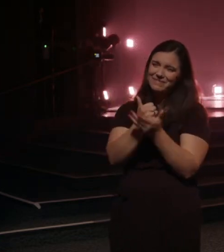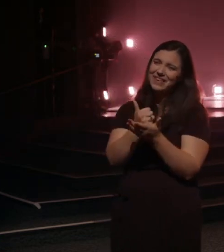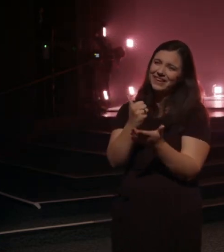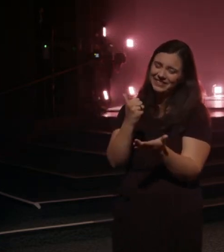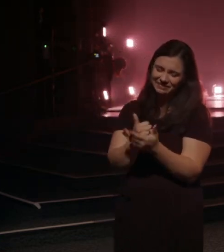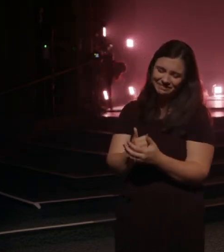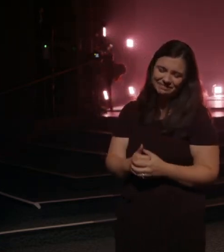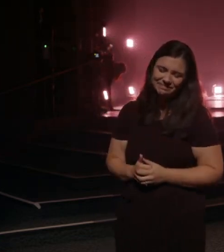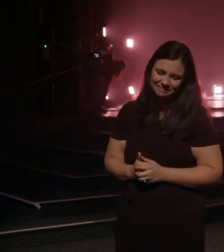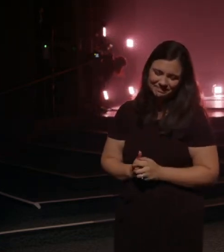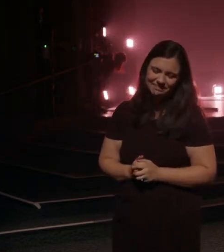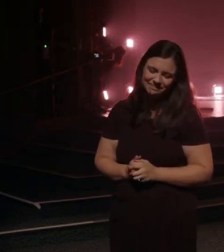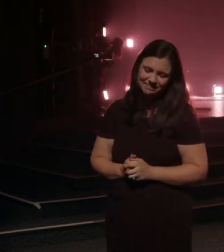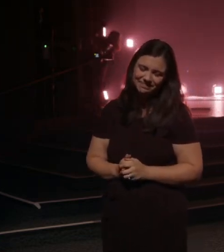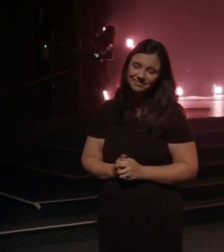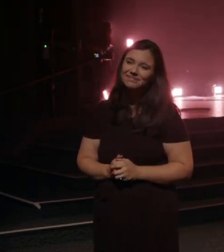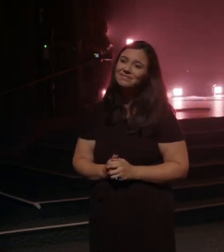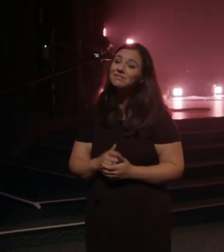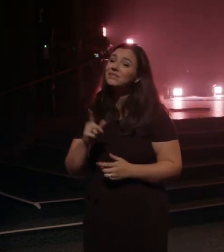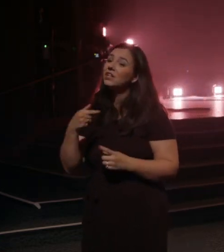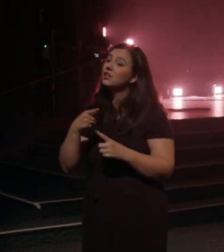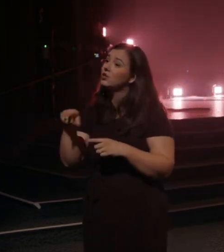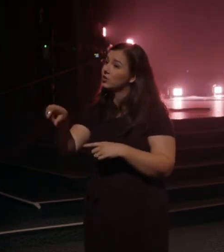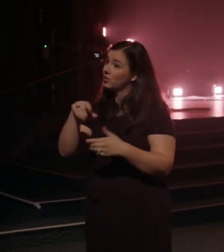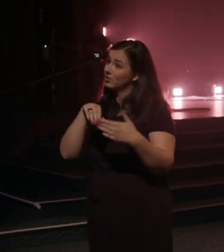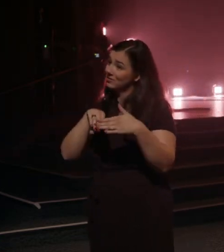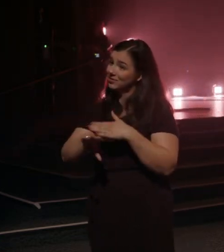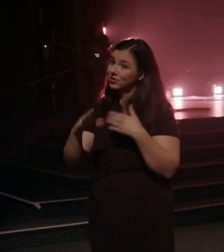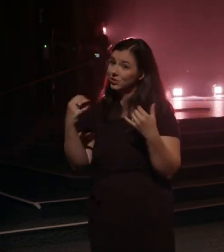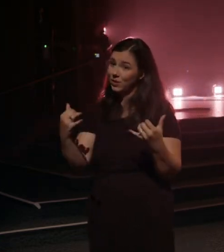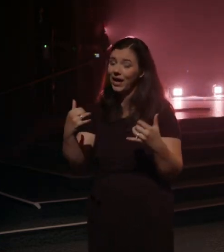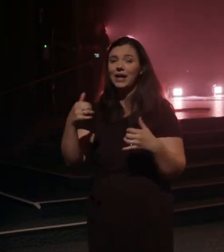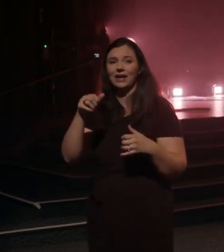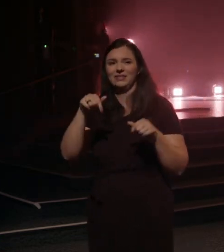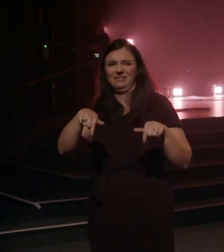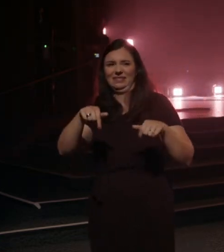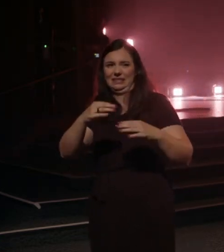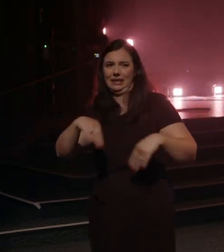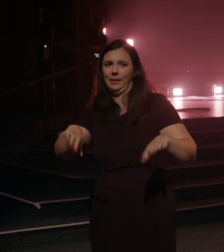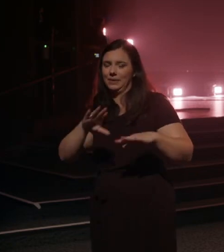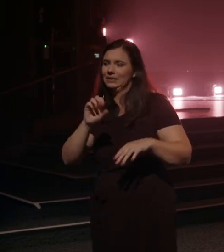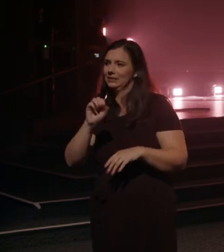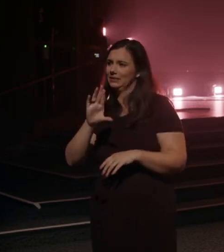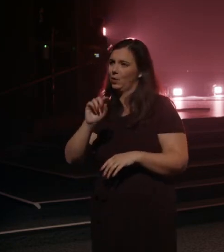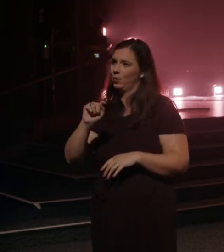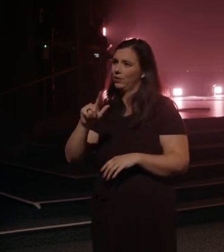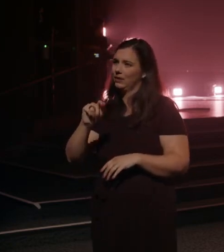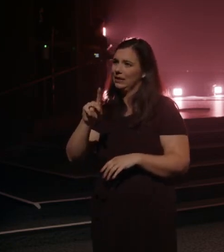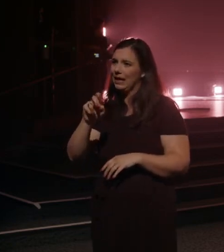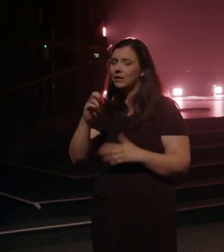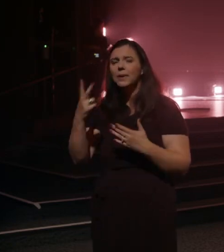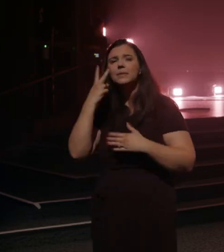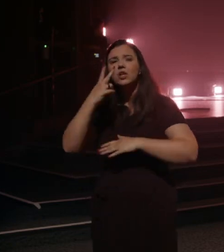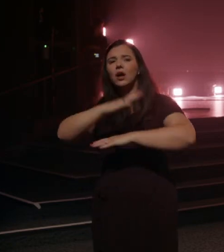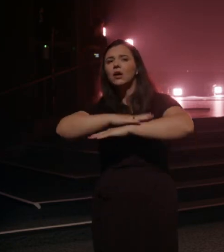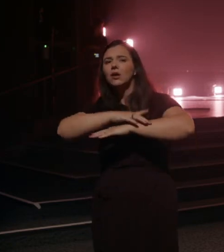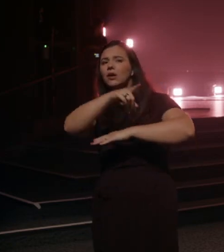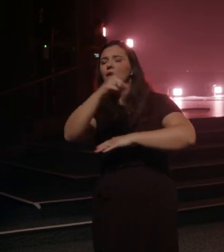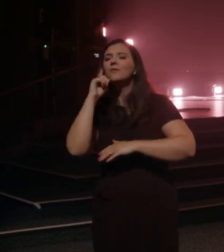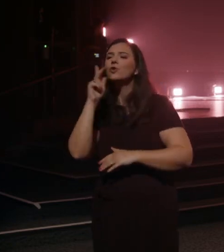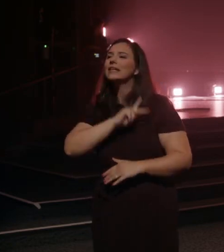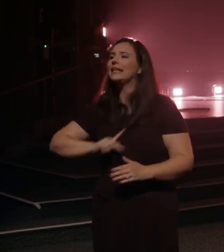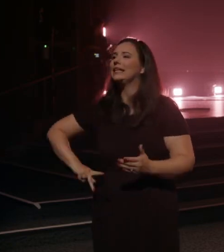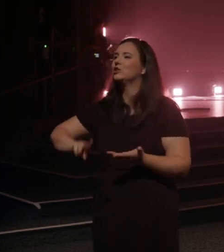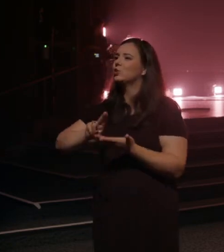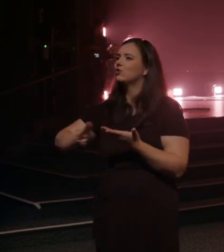amen. Hey, when you walked in today at the South Lake campus, you probably saw a booth outside for the King's